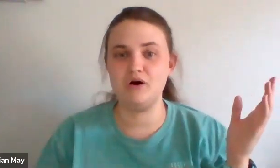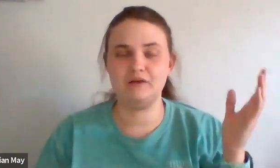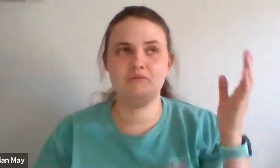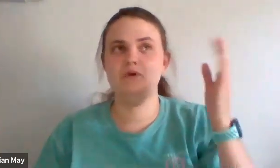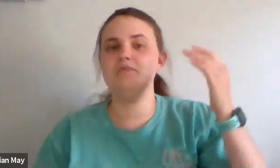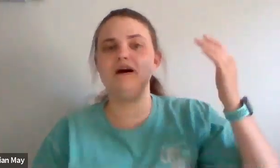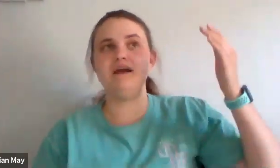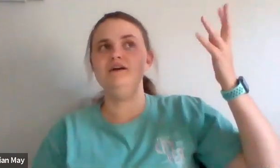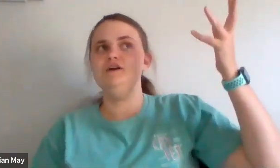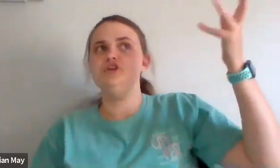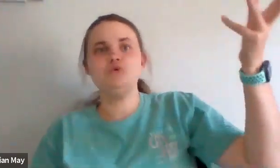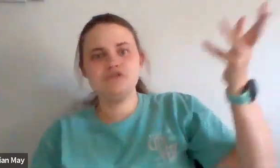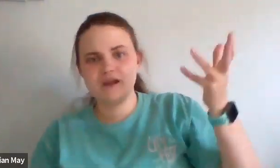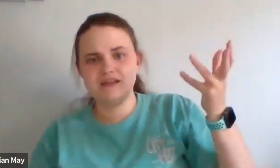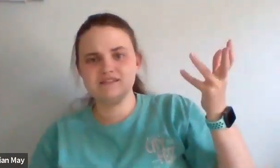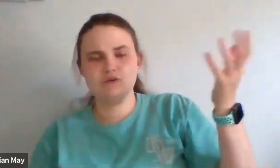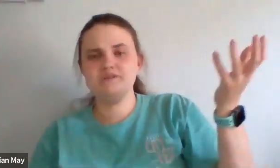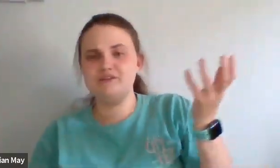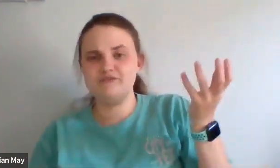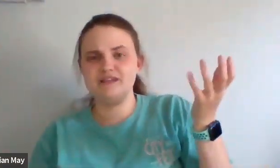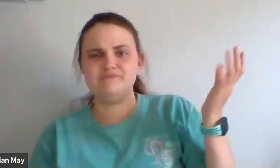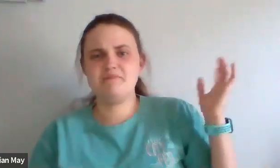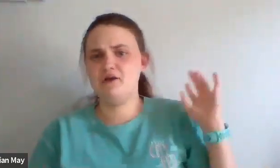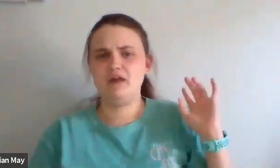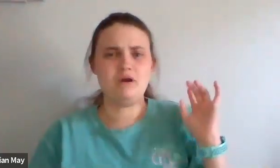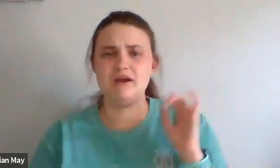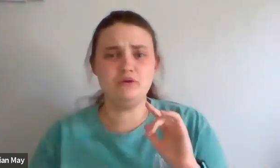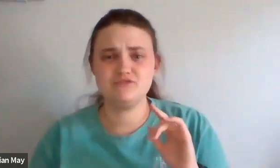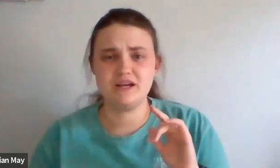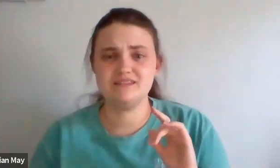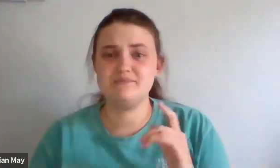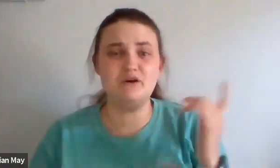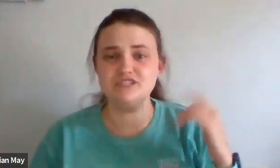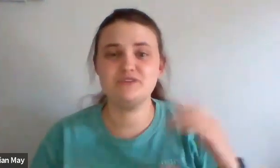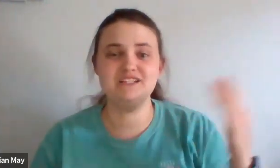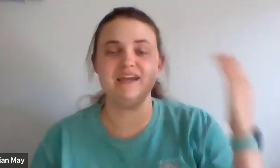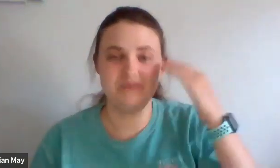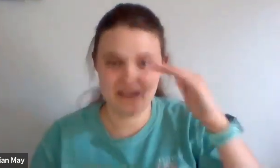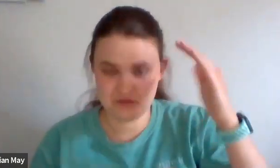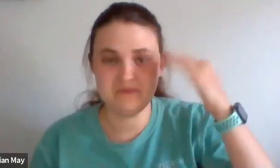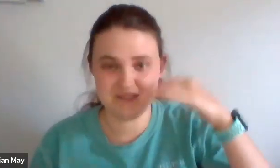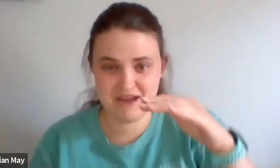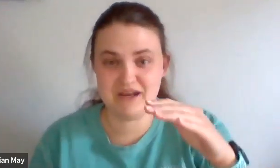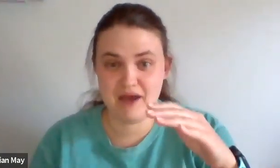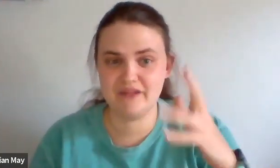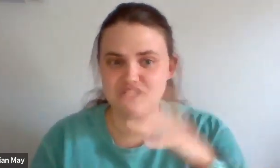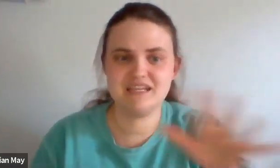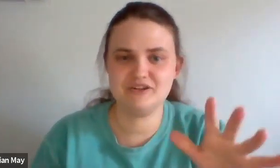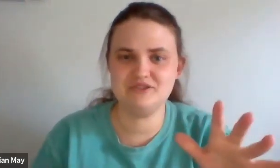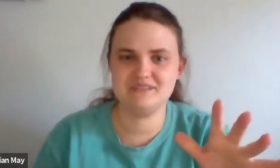like, one of my newer friends, a group of newer friends met one of my oldest friends. And my oldest friends kept interrupting me every now and then just to get her 2 cents